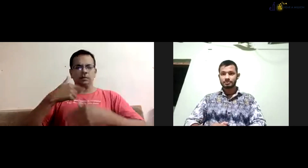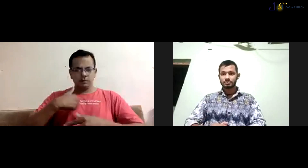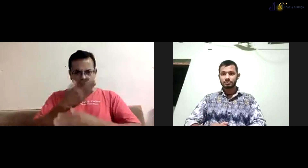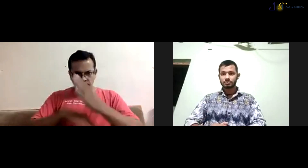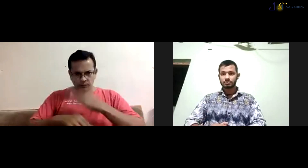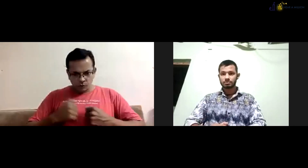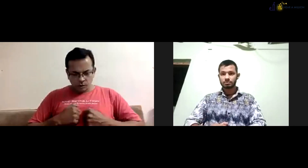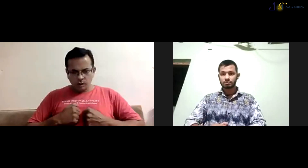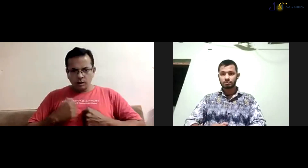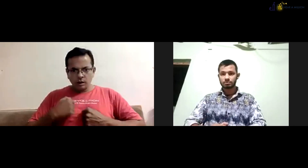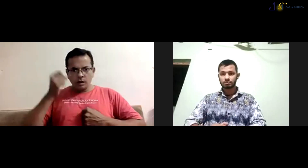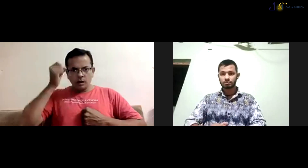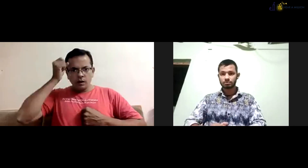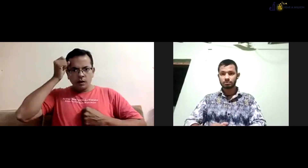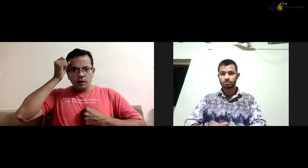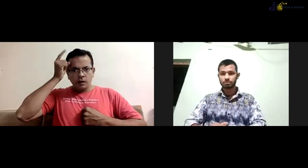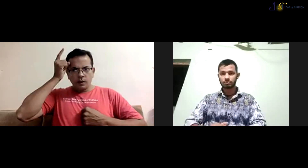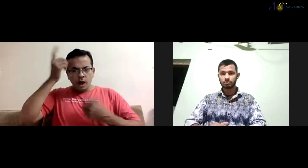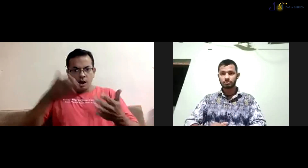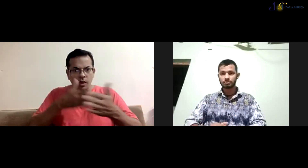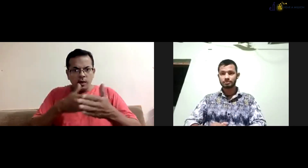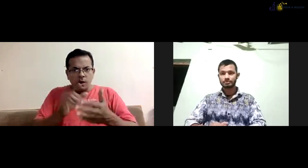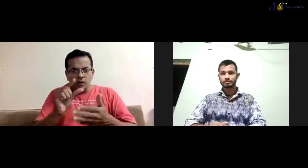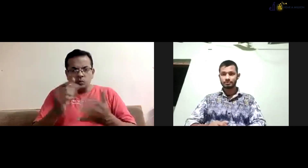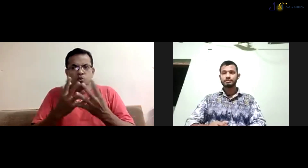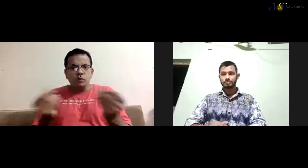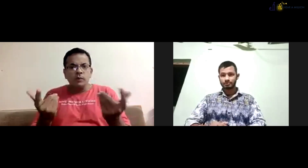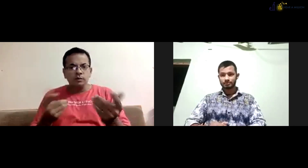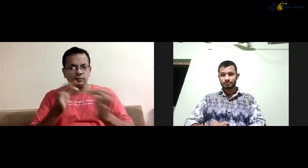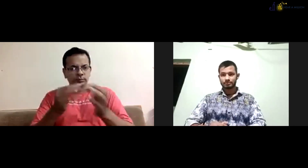thinking that, yeah, there are people who are having a disability, but when you